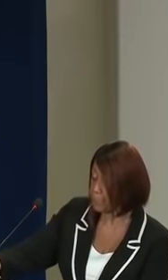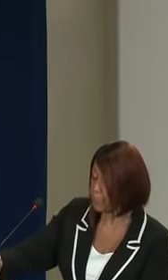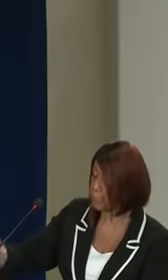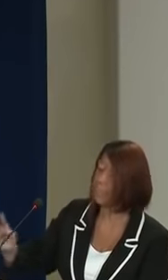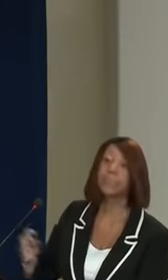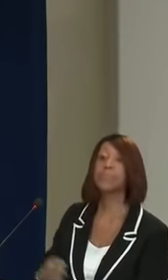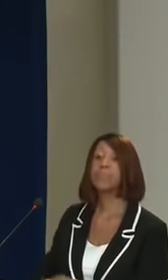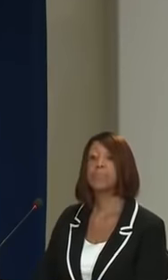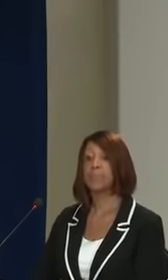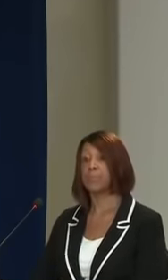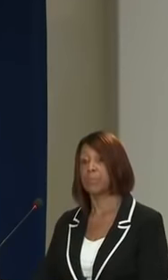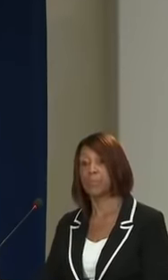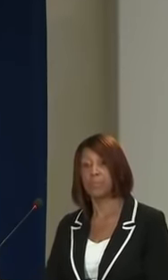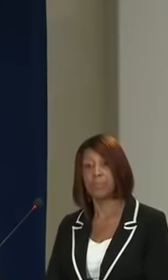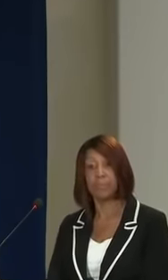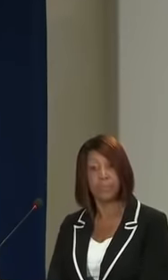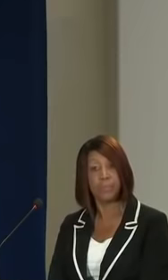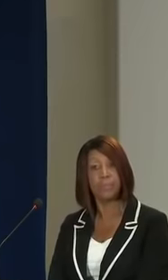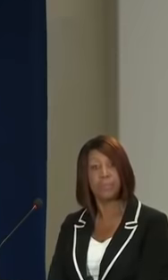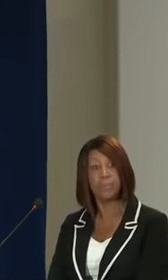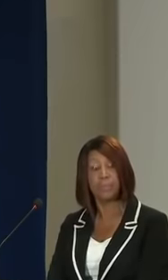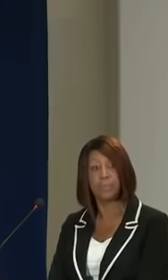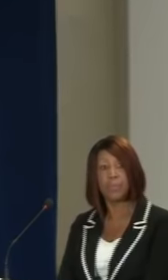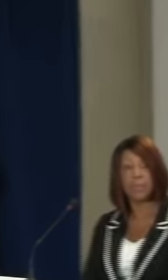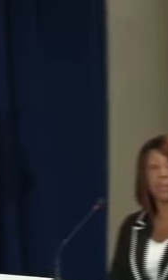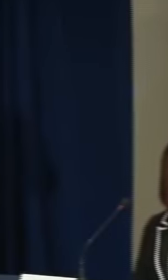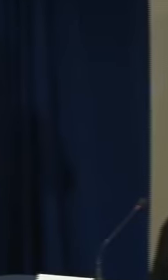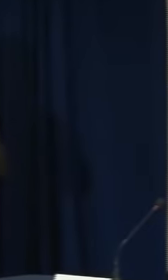Sheila, for that and for all of your leadership.